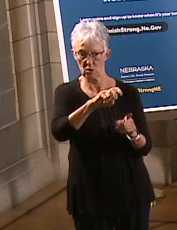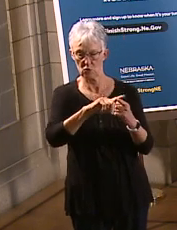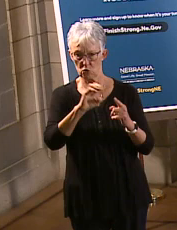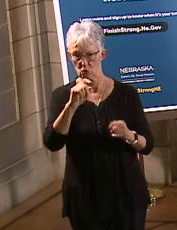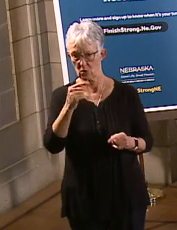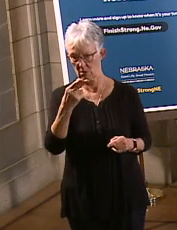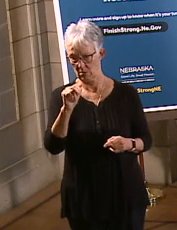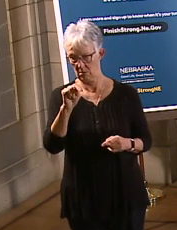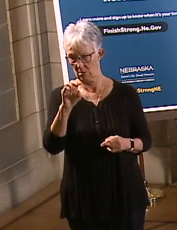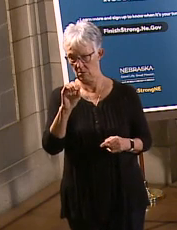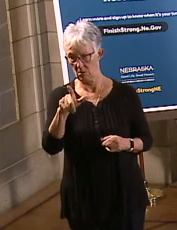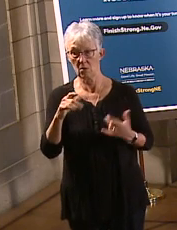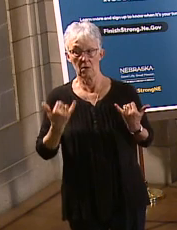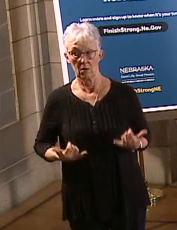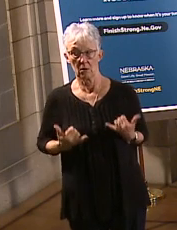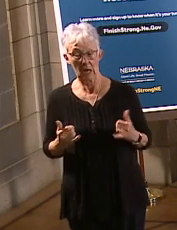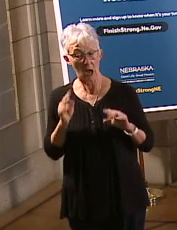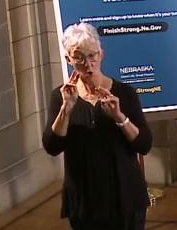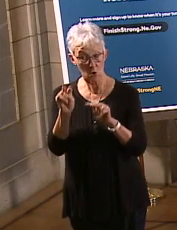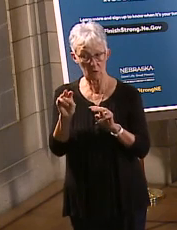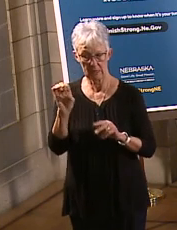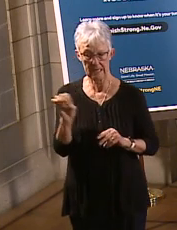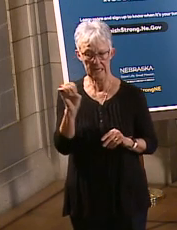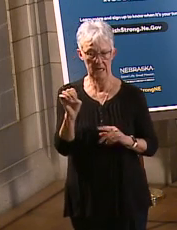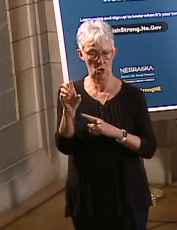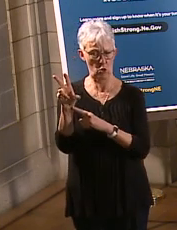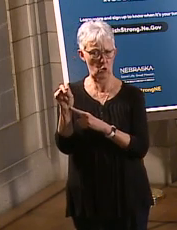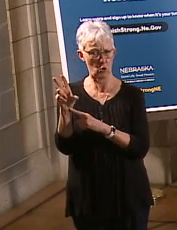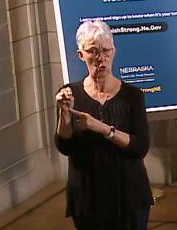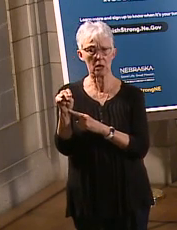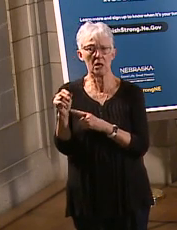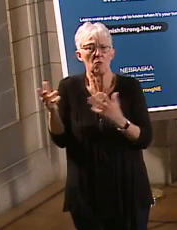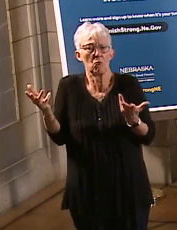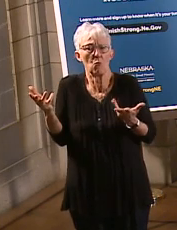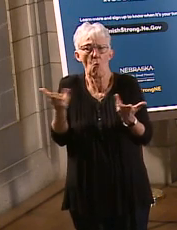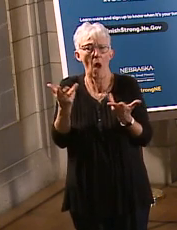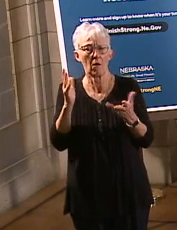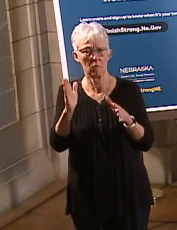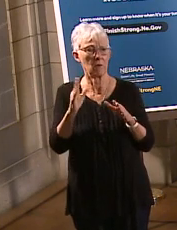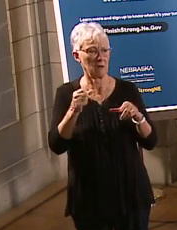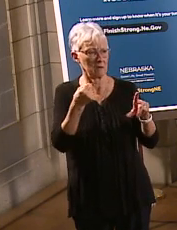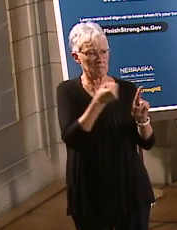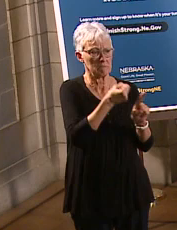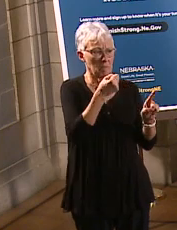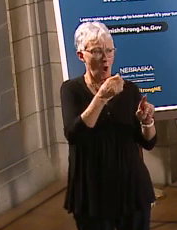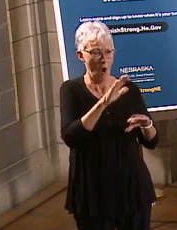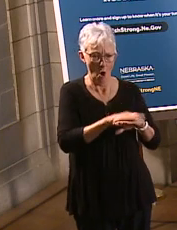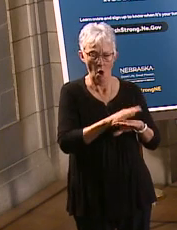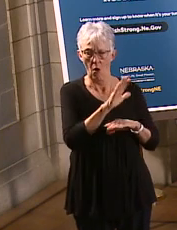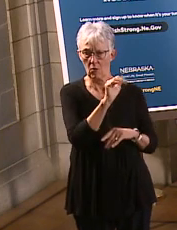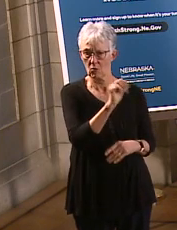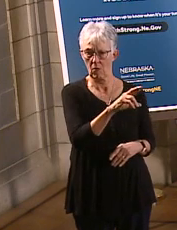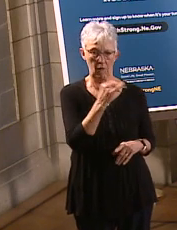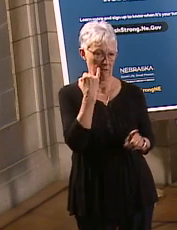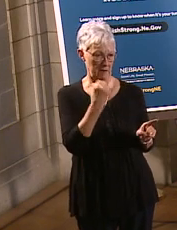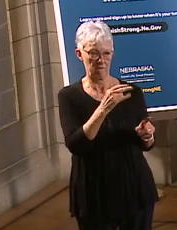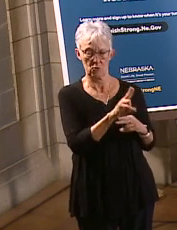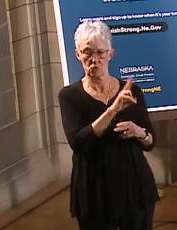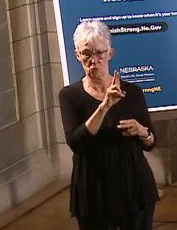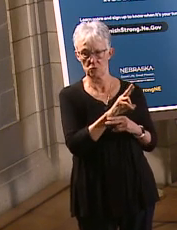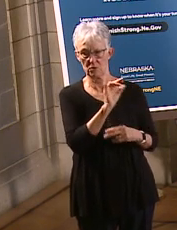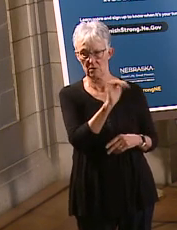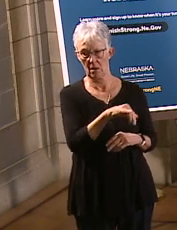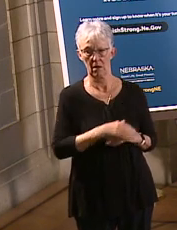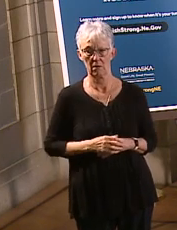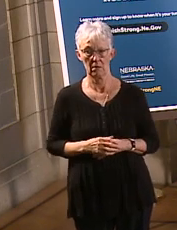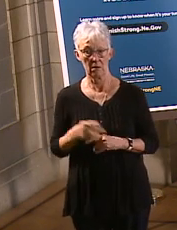E30 and how it is going to impact vehicles. So this is really kind of a step to getting certification for higher